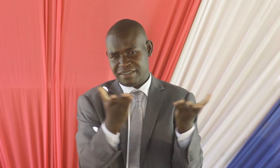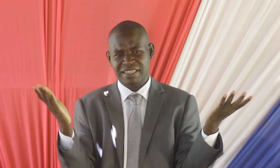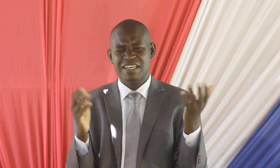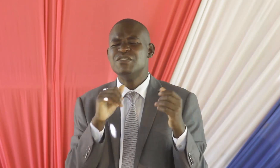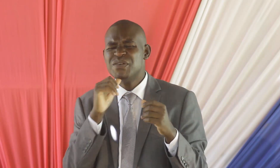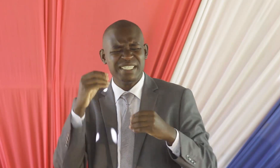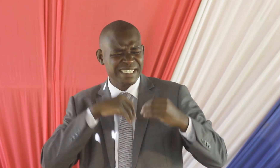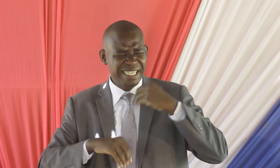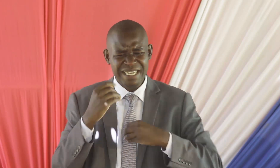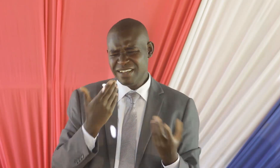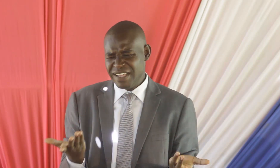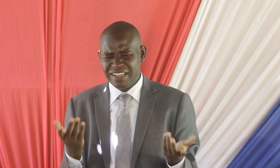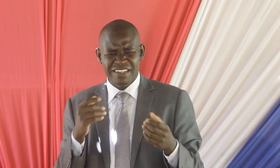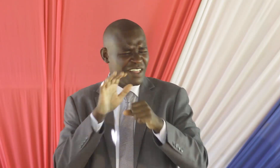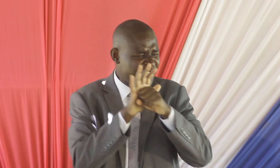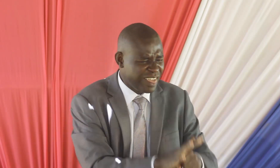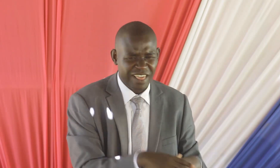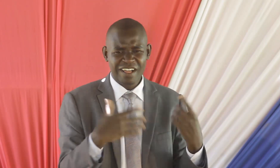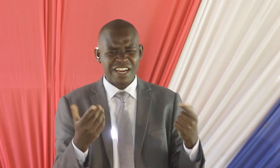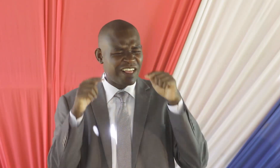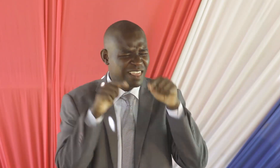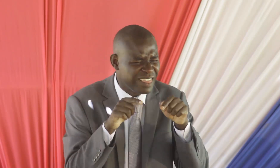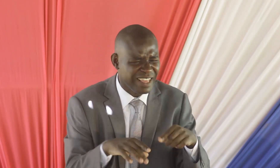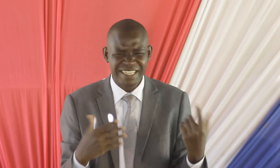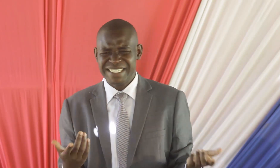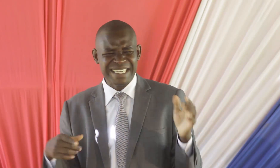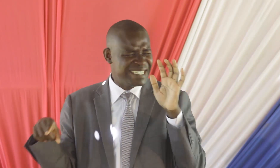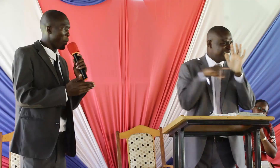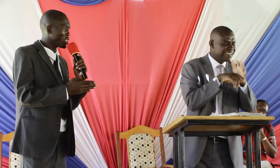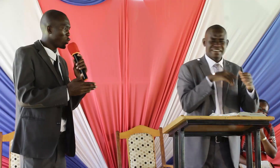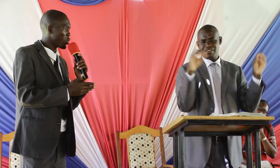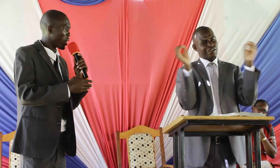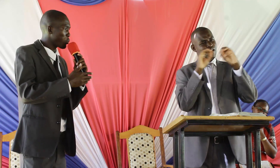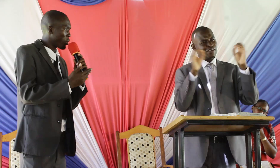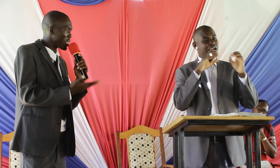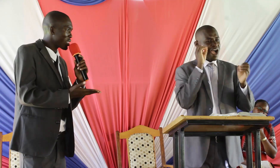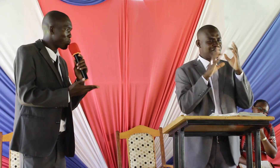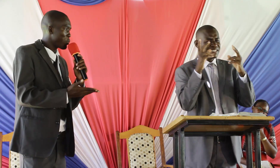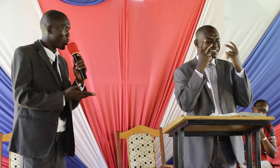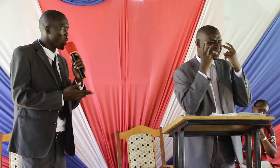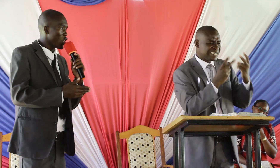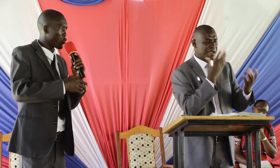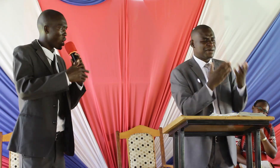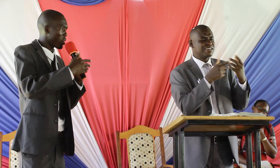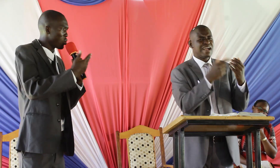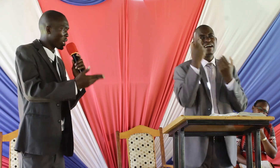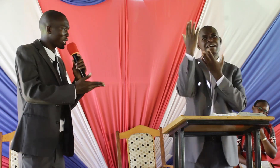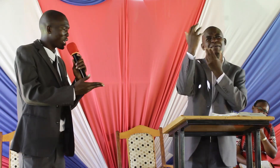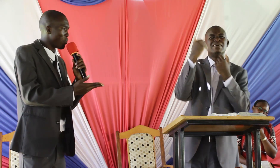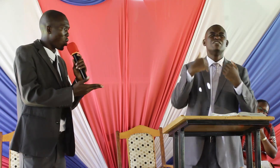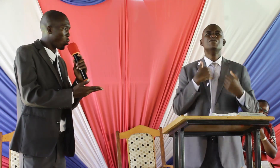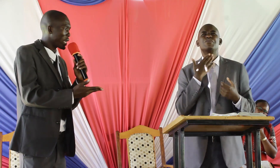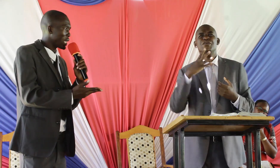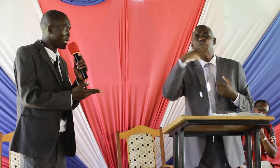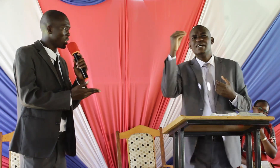if because it was God, that's why food was there. No oppression. But if we are oppressing people, if we are looking at